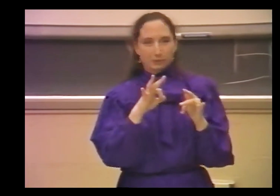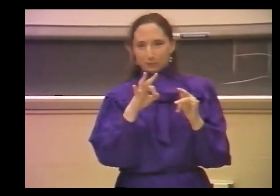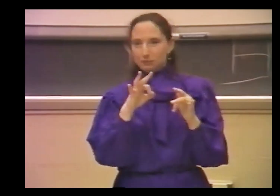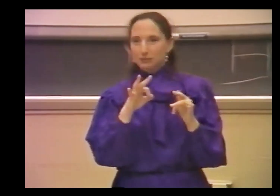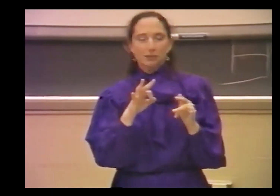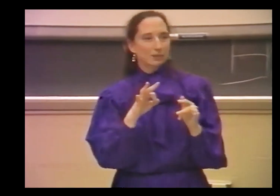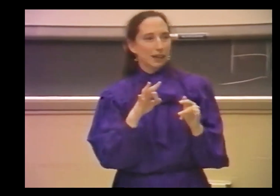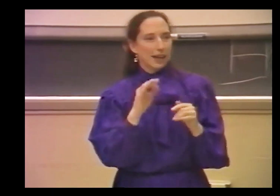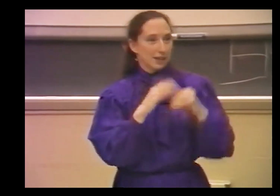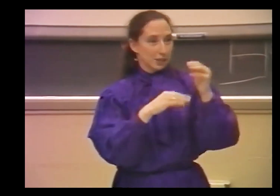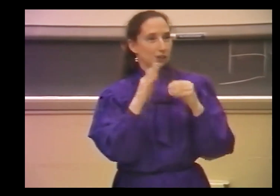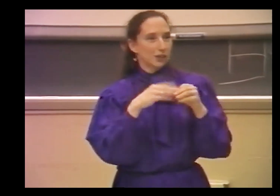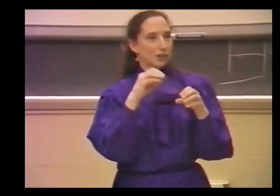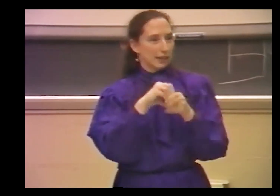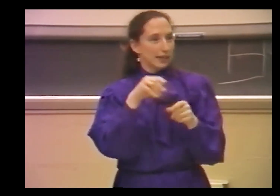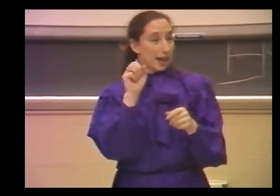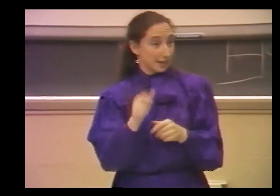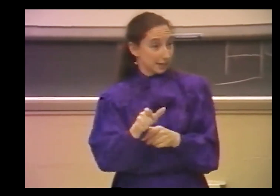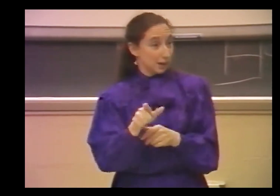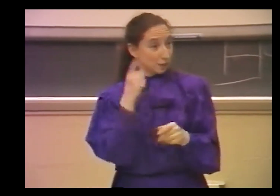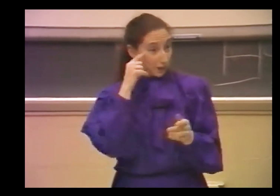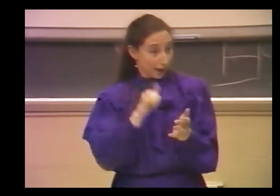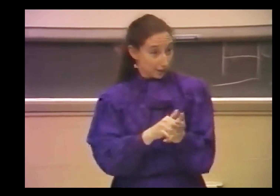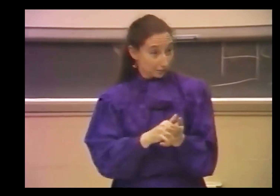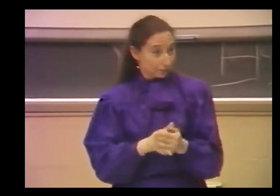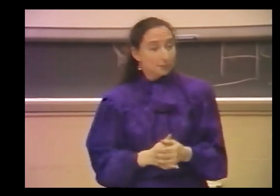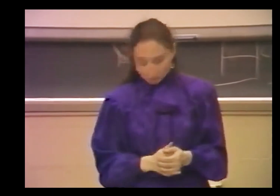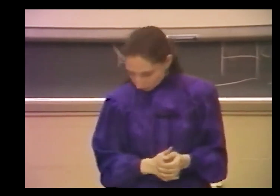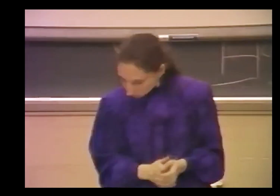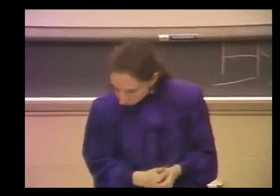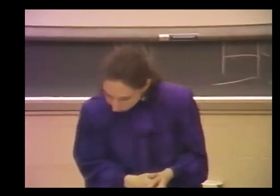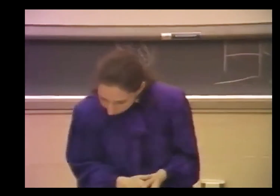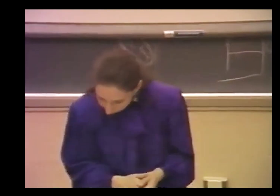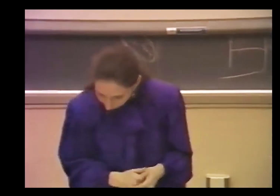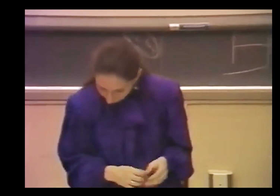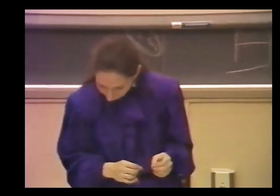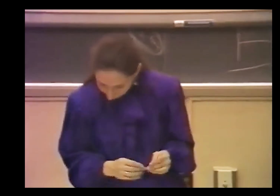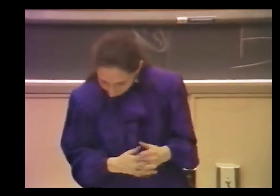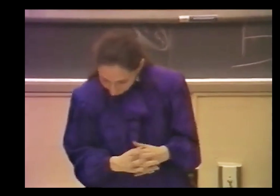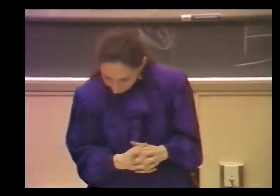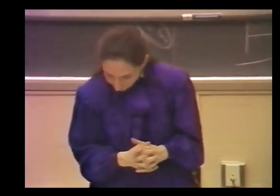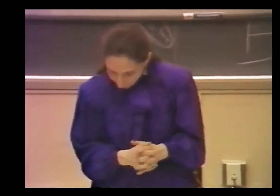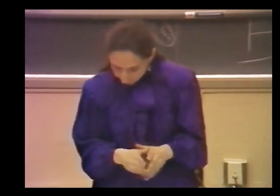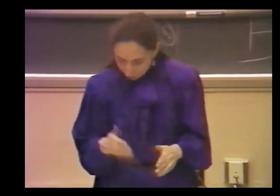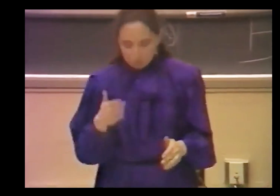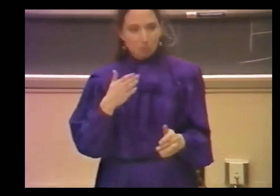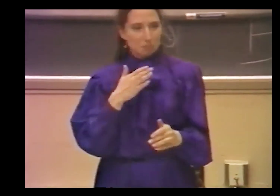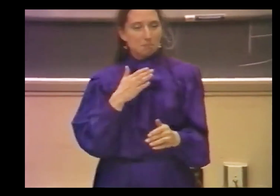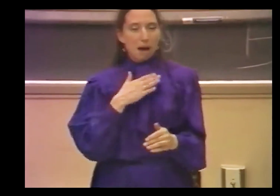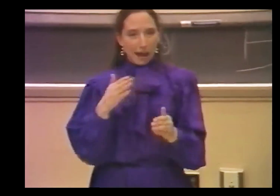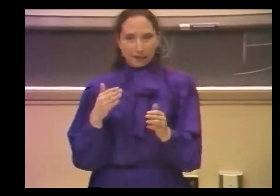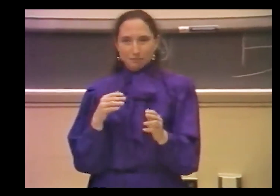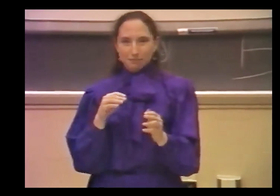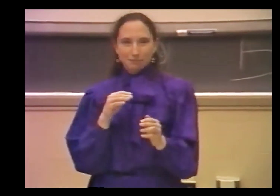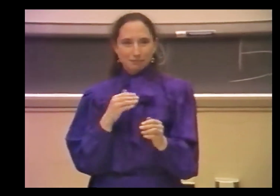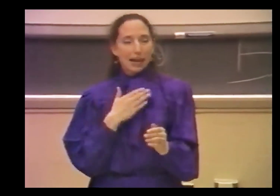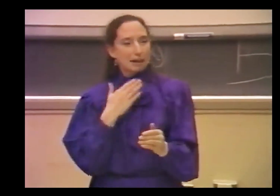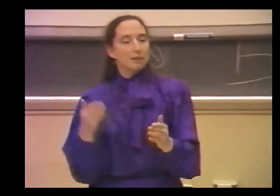of a construction in ASL for that. Okay. My